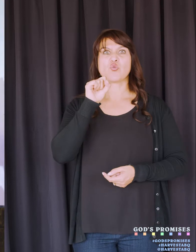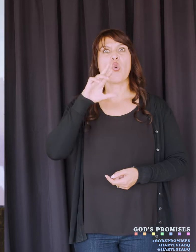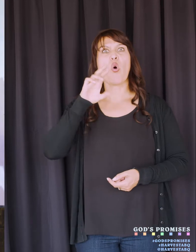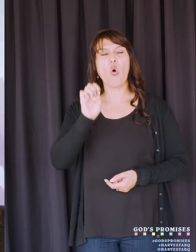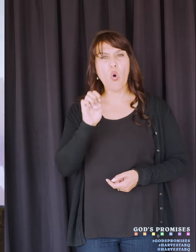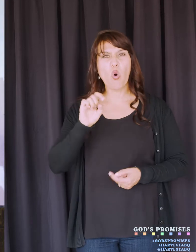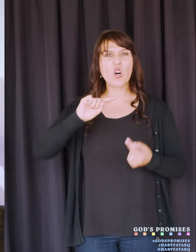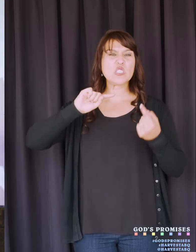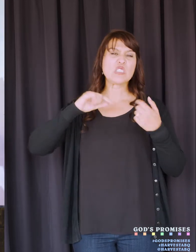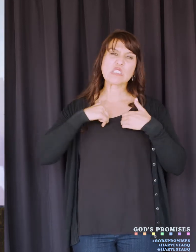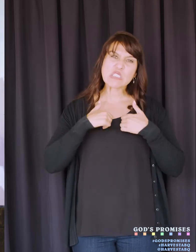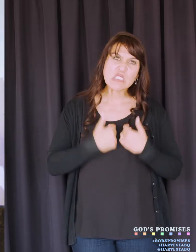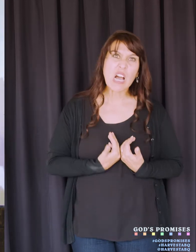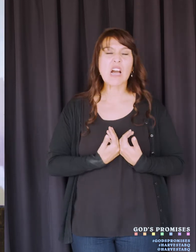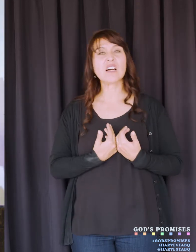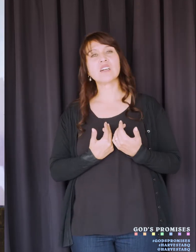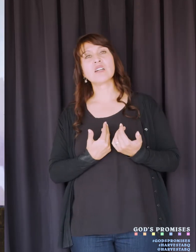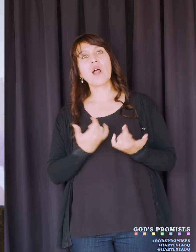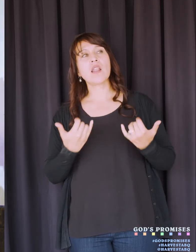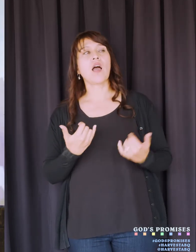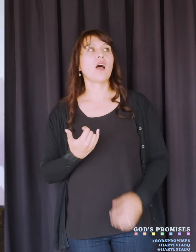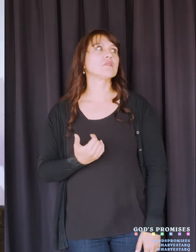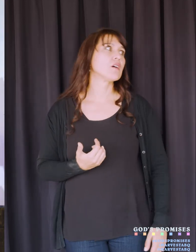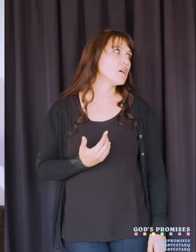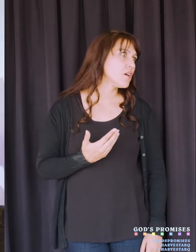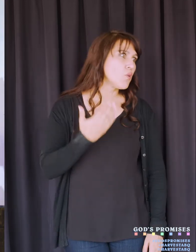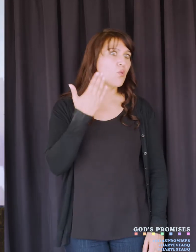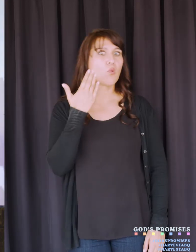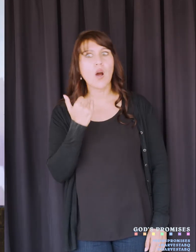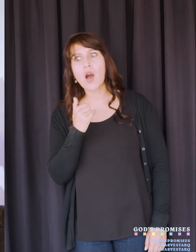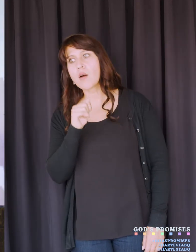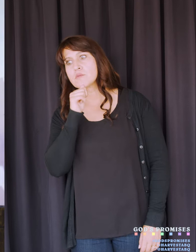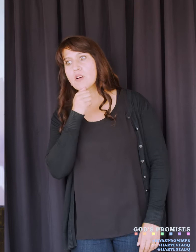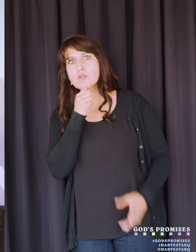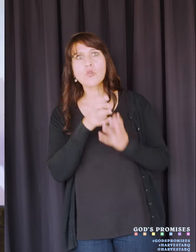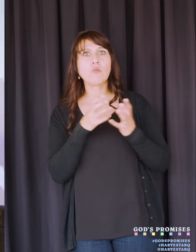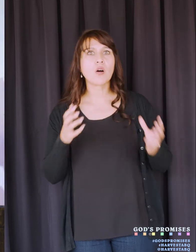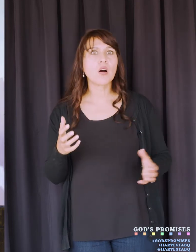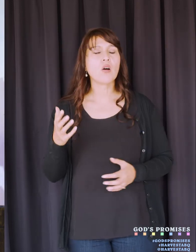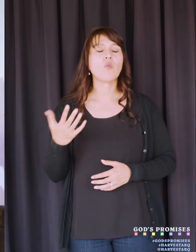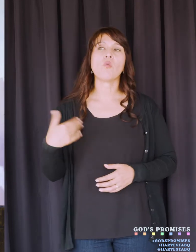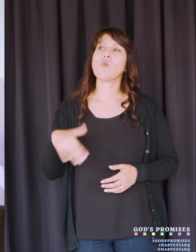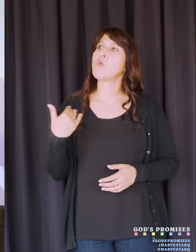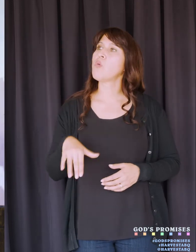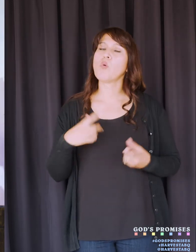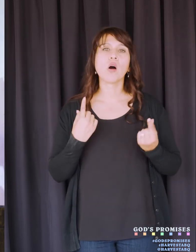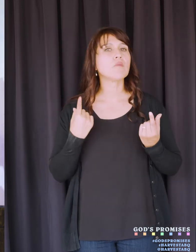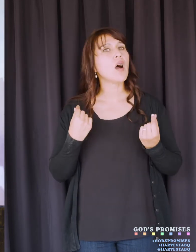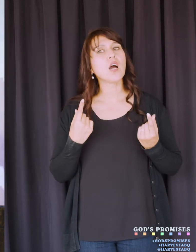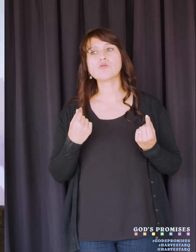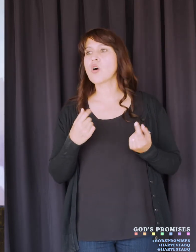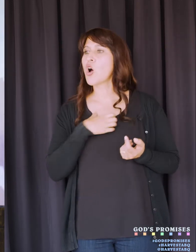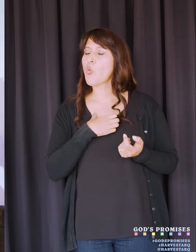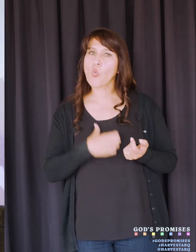tired. I'm kind of in the phase right now of why am I putting myself through this? Like, what in the world am I doing? Like, I